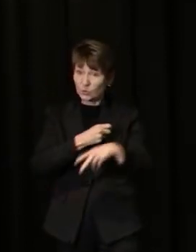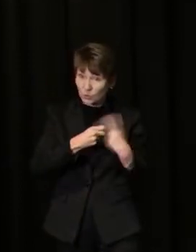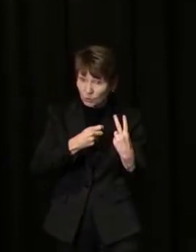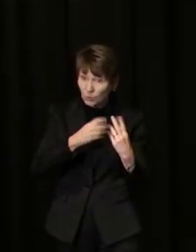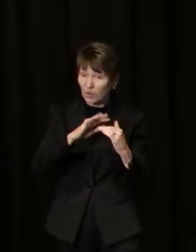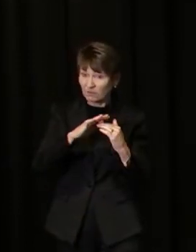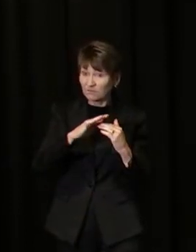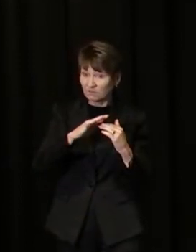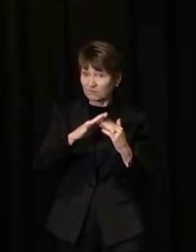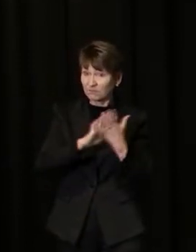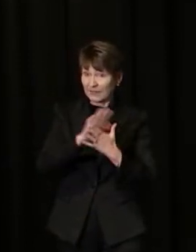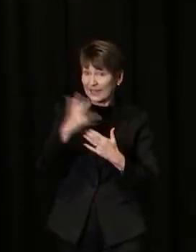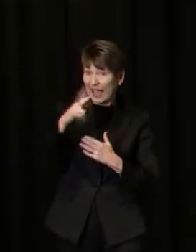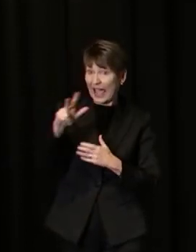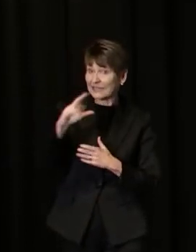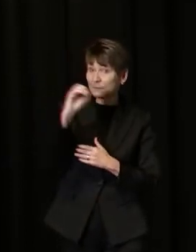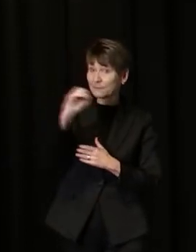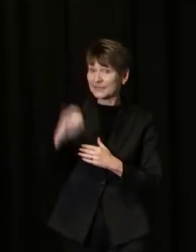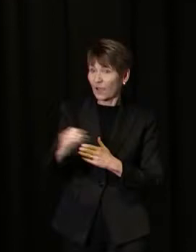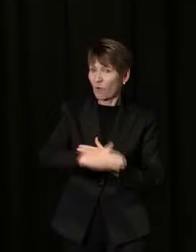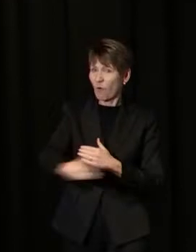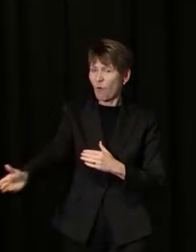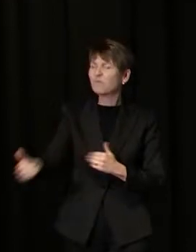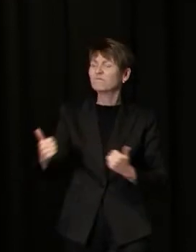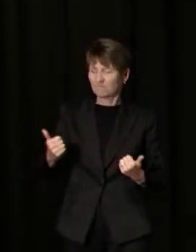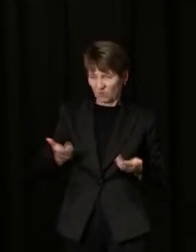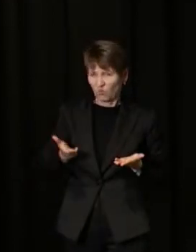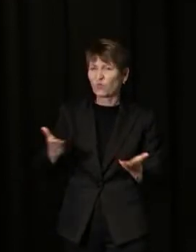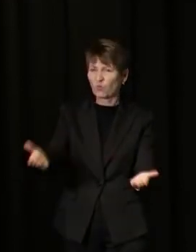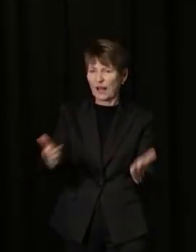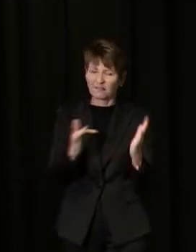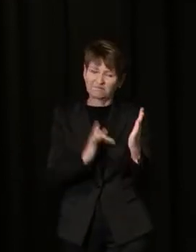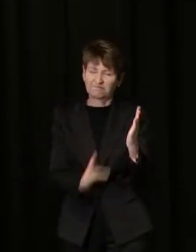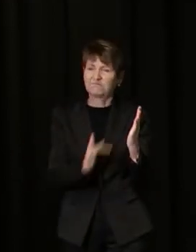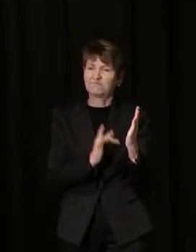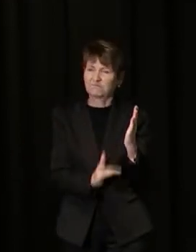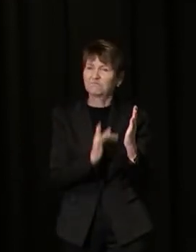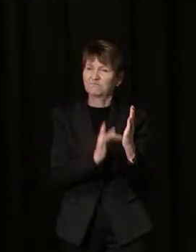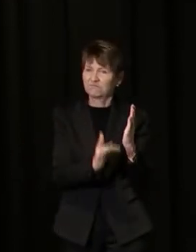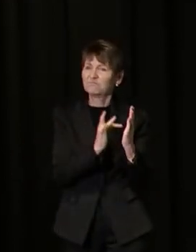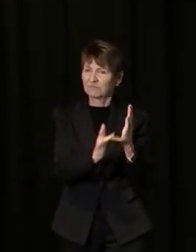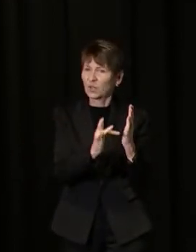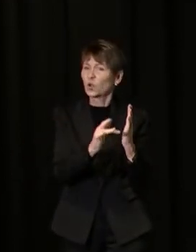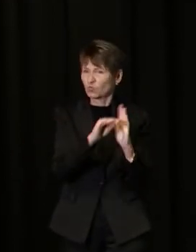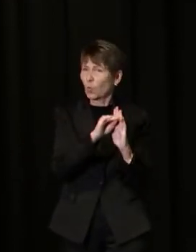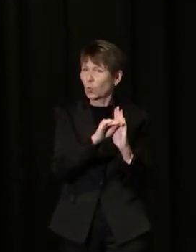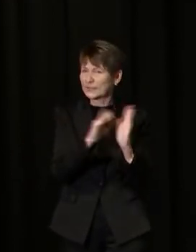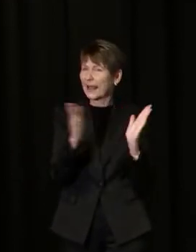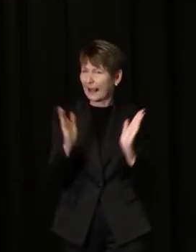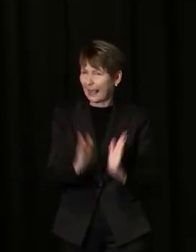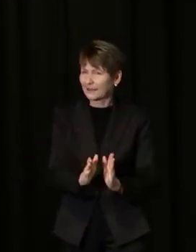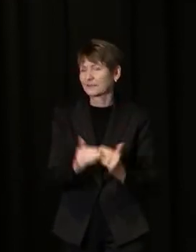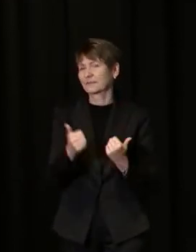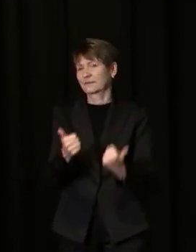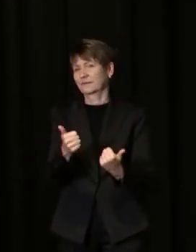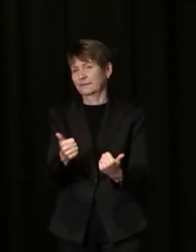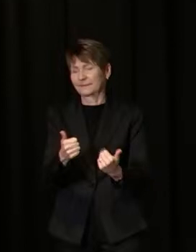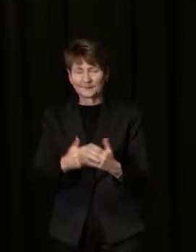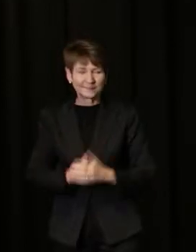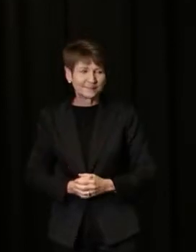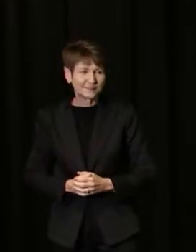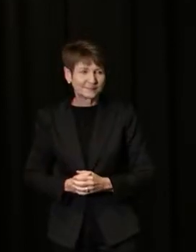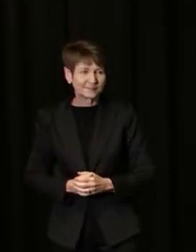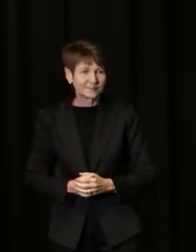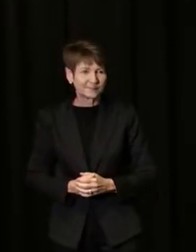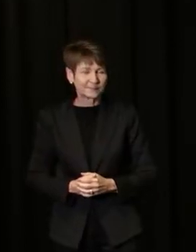only got a vaccine, but you've rolled it out, then things change. And that's very, very good. Just on the